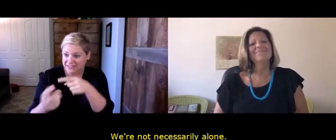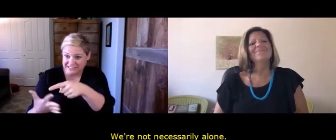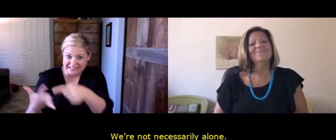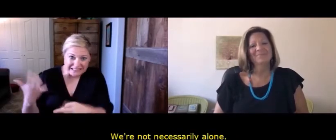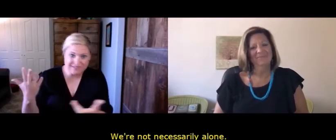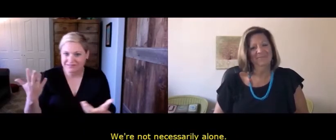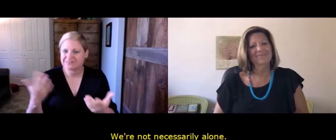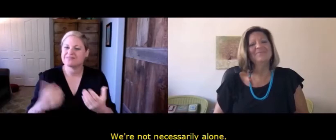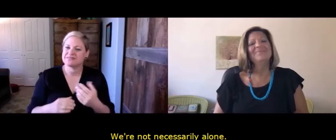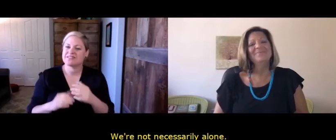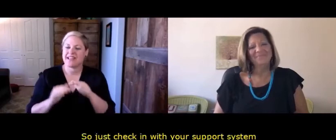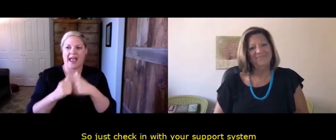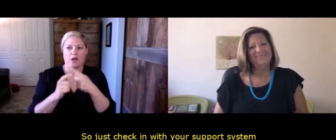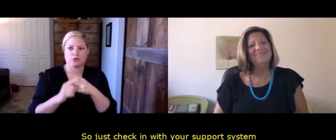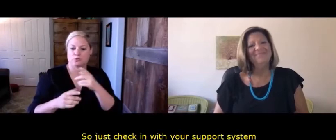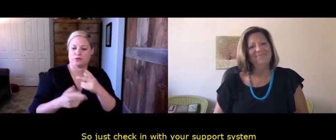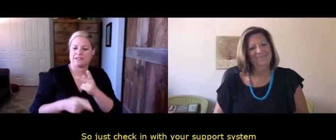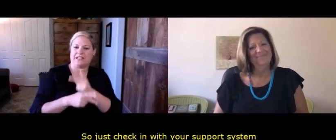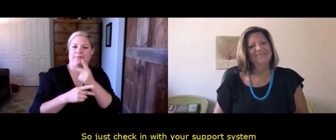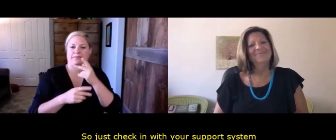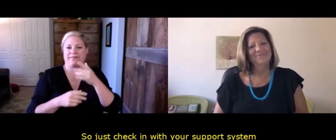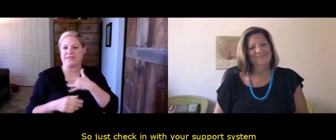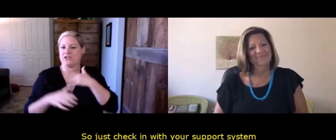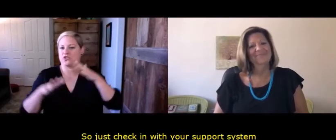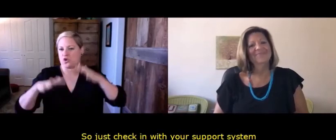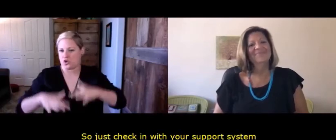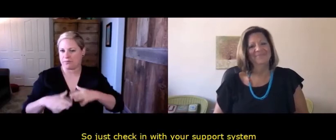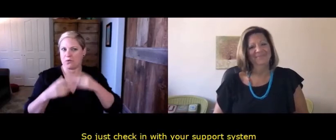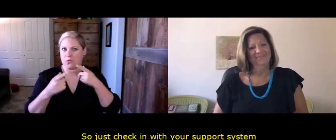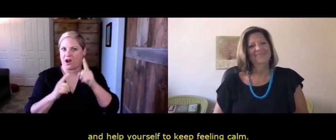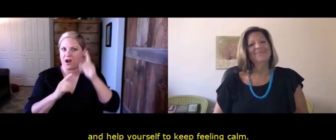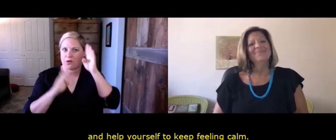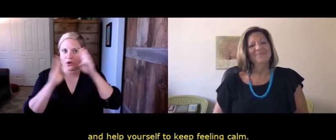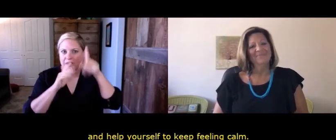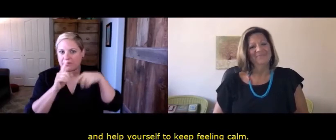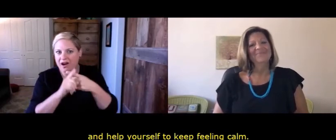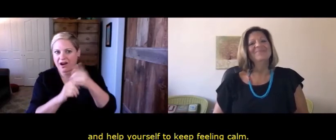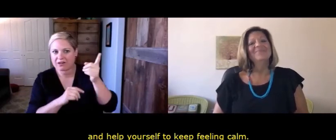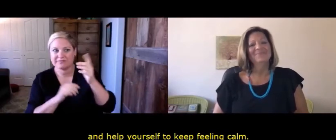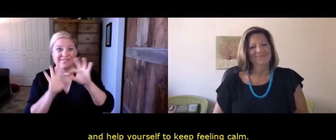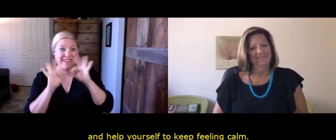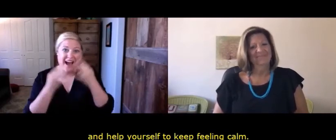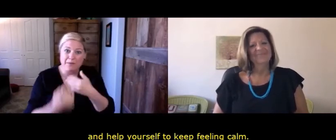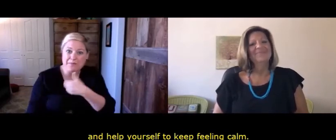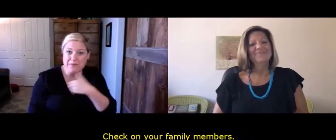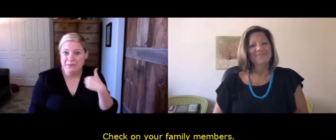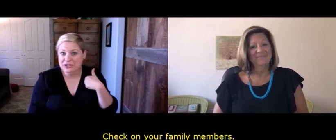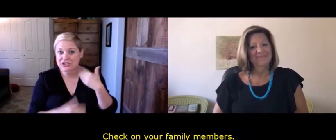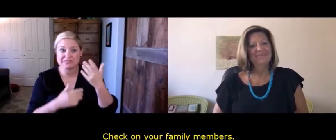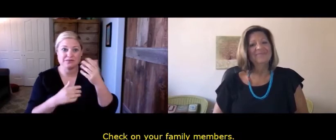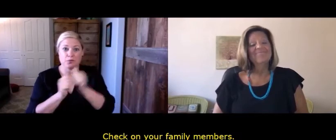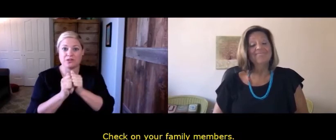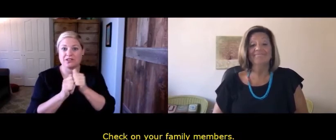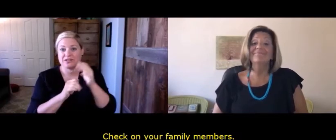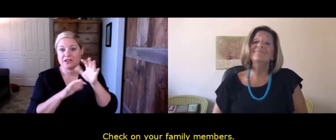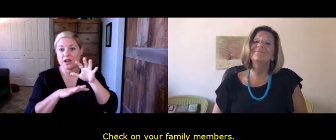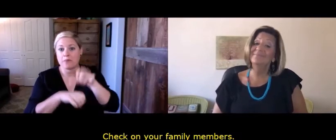not necessarily alone. So just check in with your support system and help yourself to keep feeling